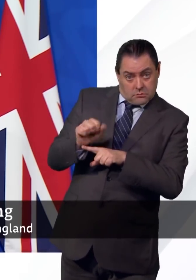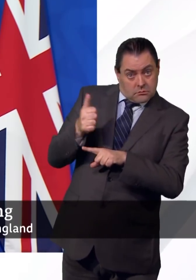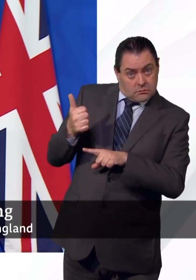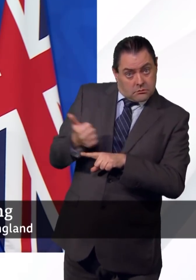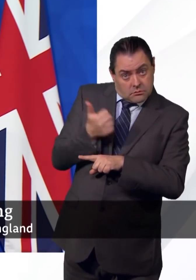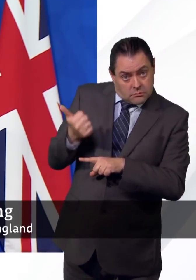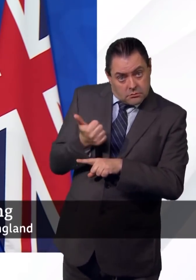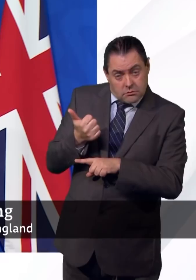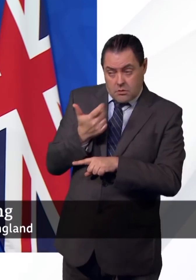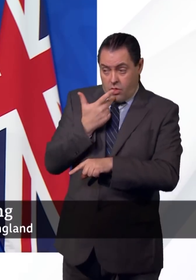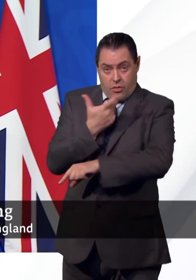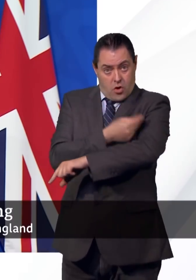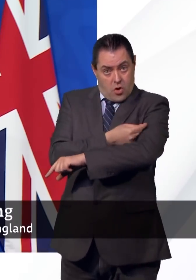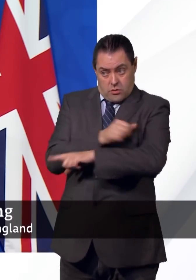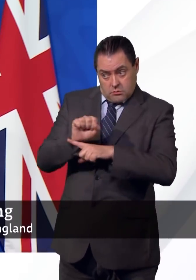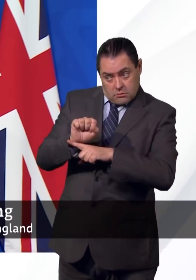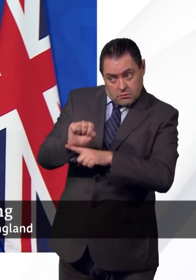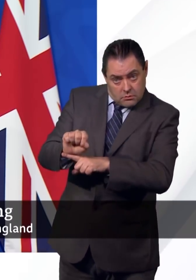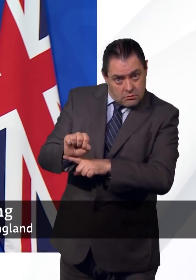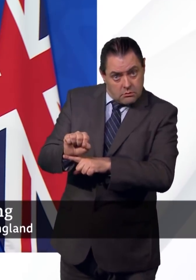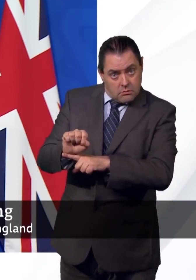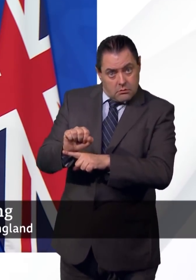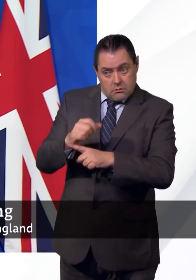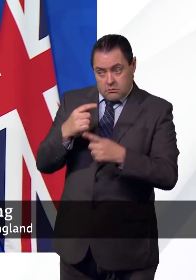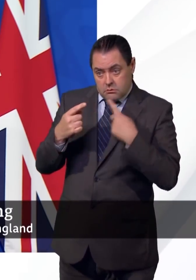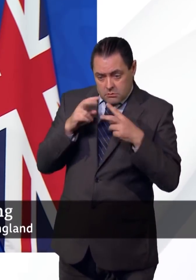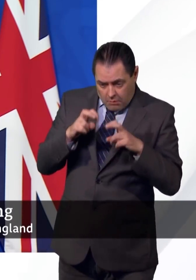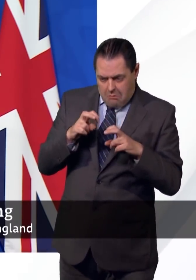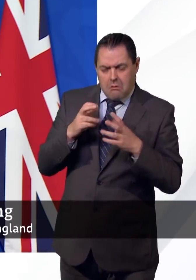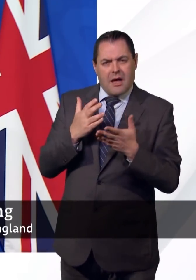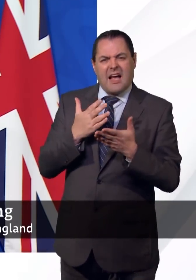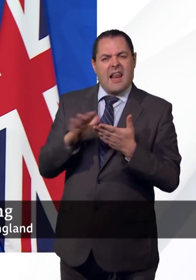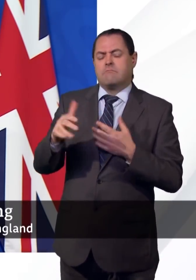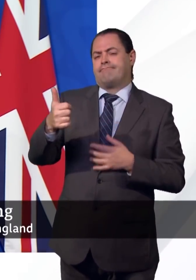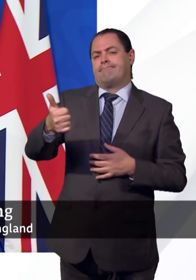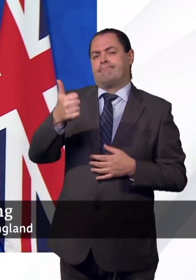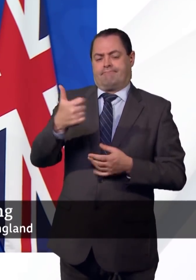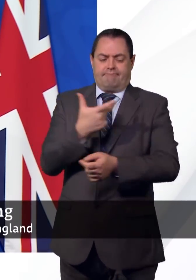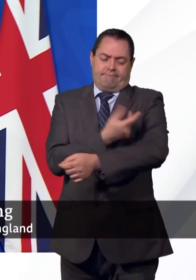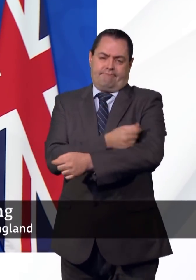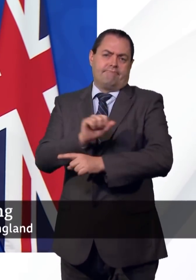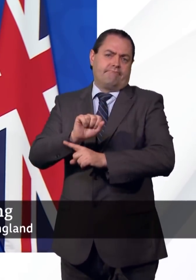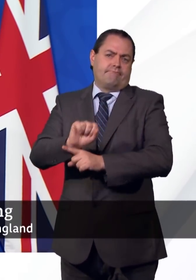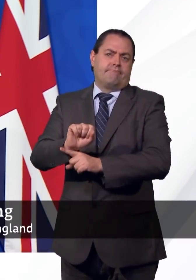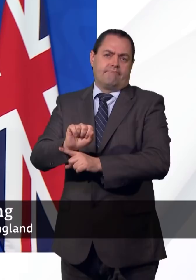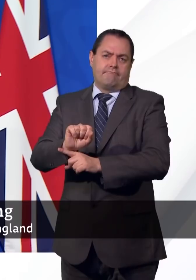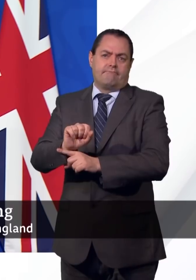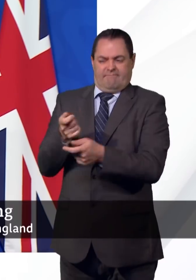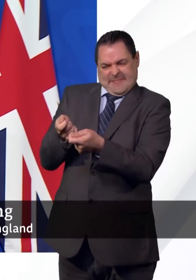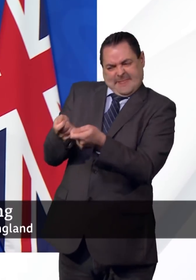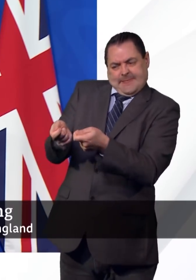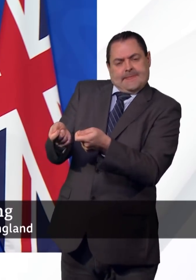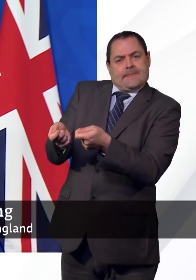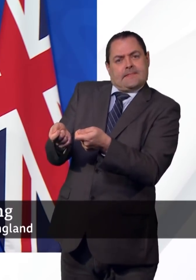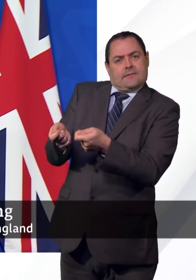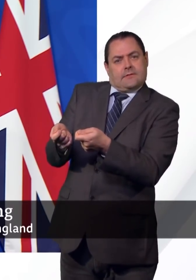the boosters are capable of holding this Omicron variant, and we've